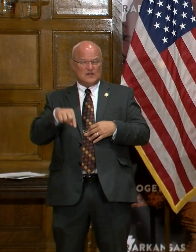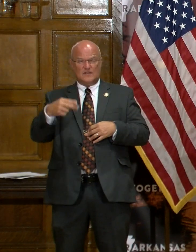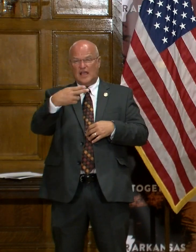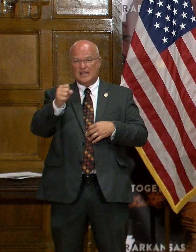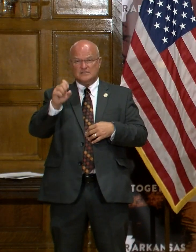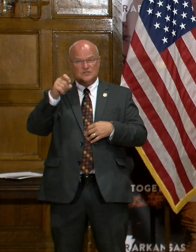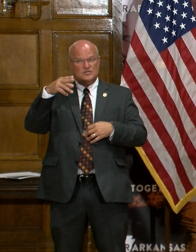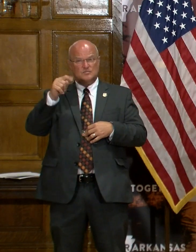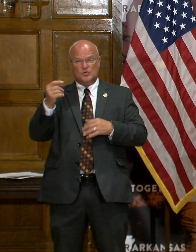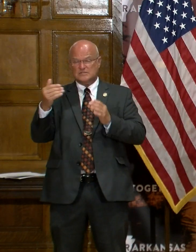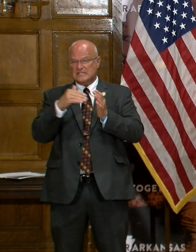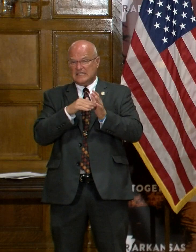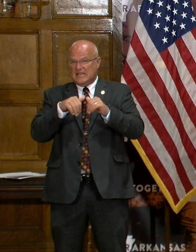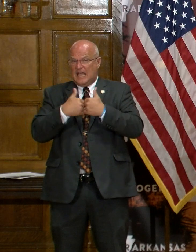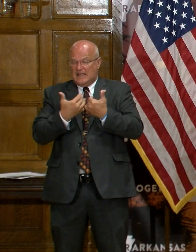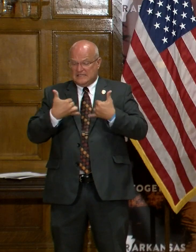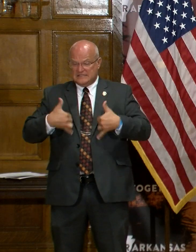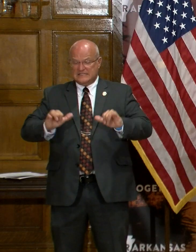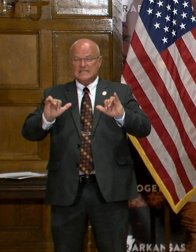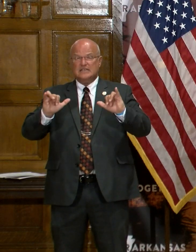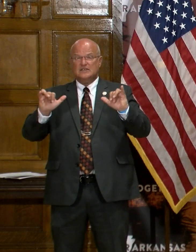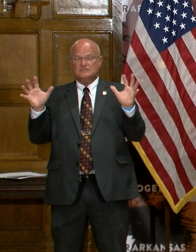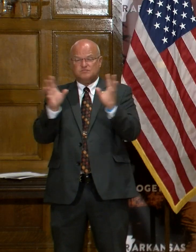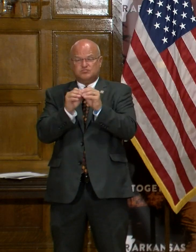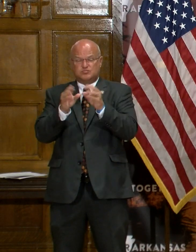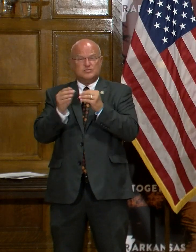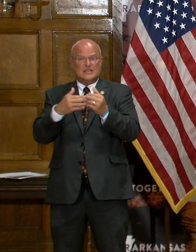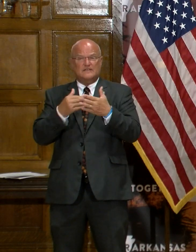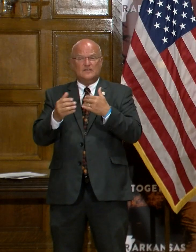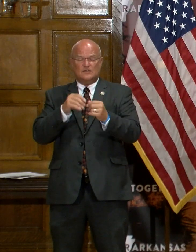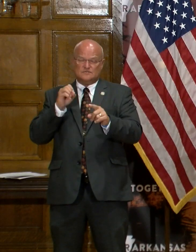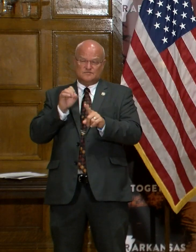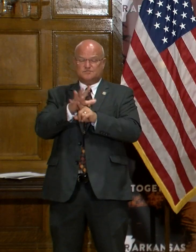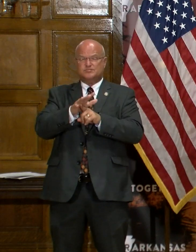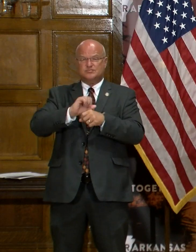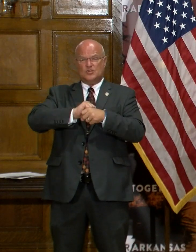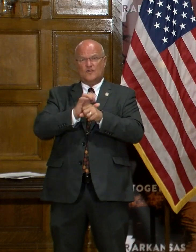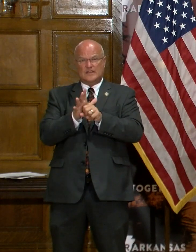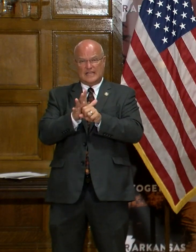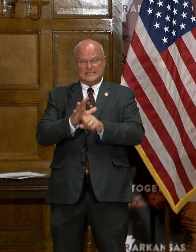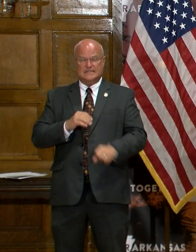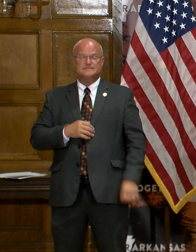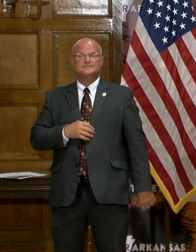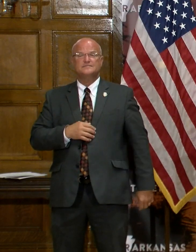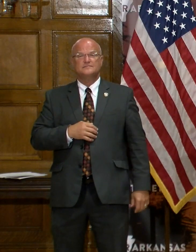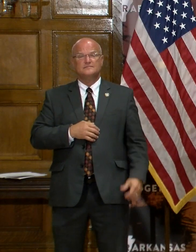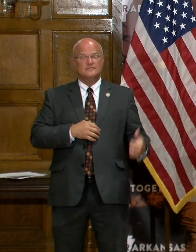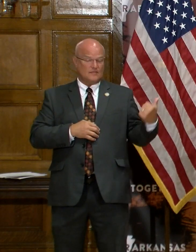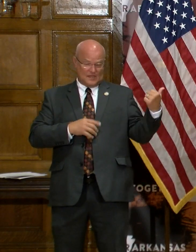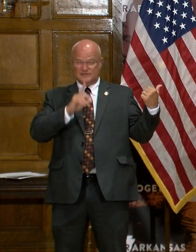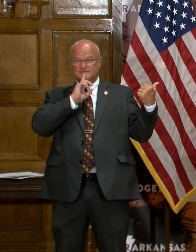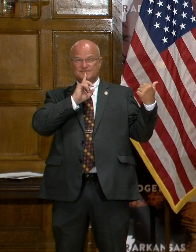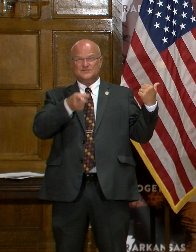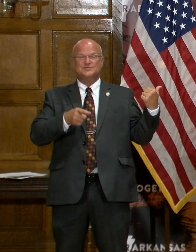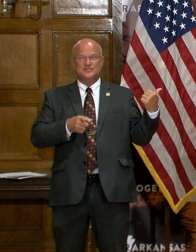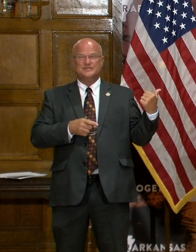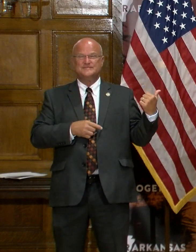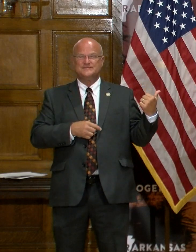sports again and how they're still being allowed to gather even though they've had exposure to COVID-19? Well,